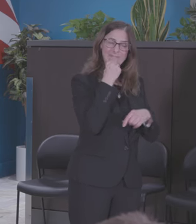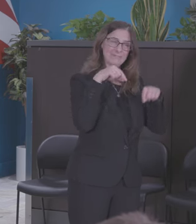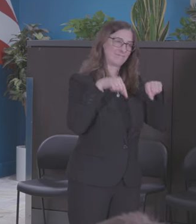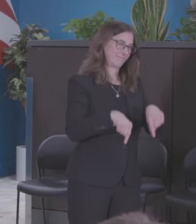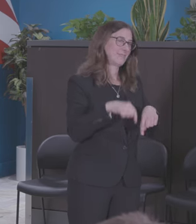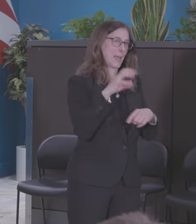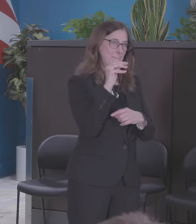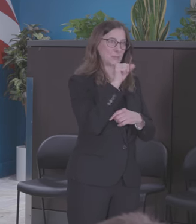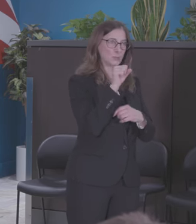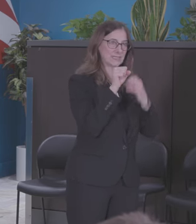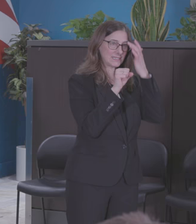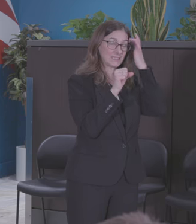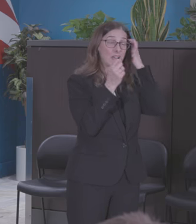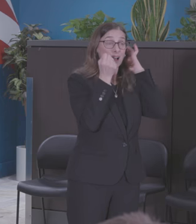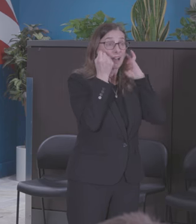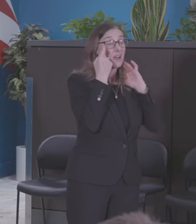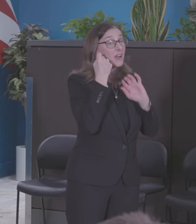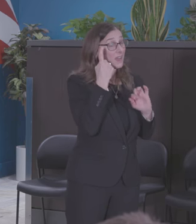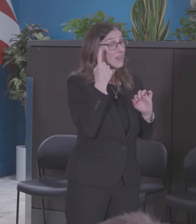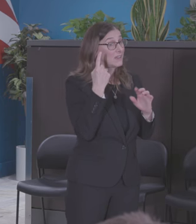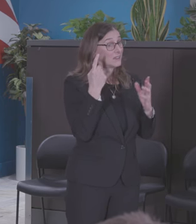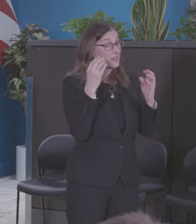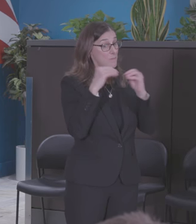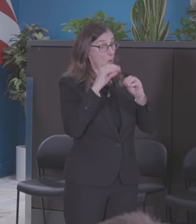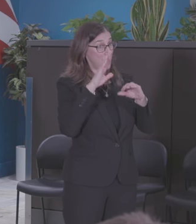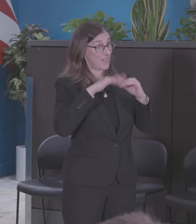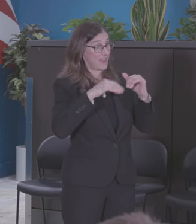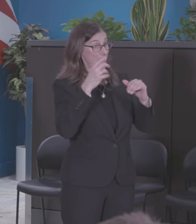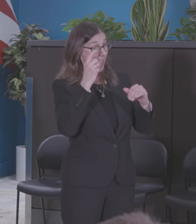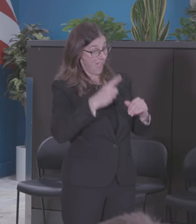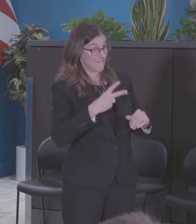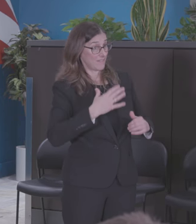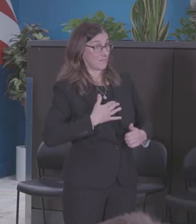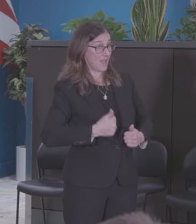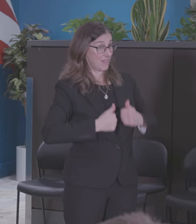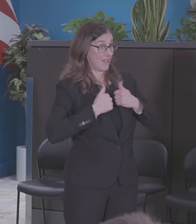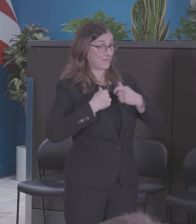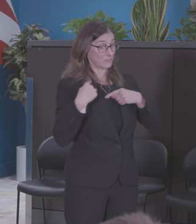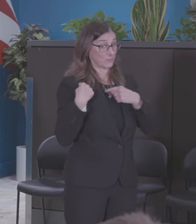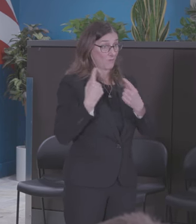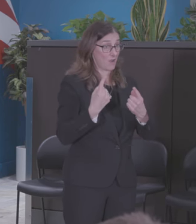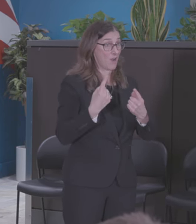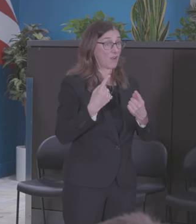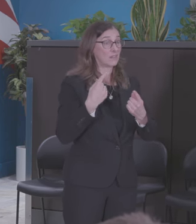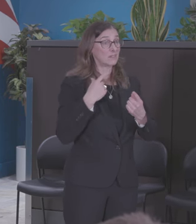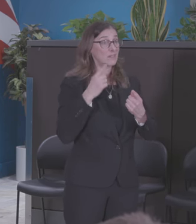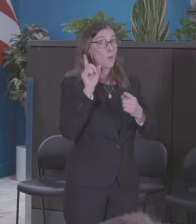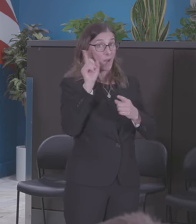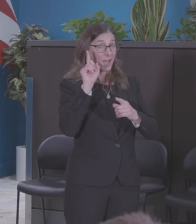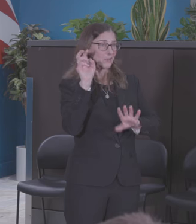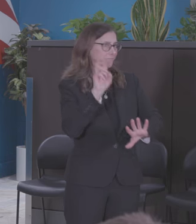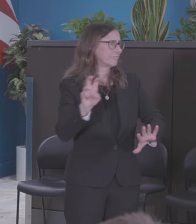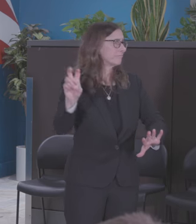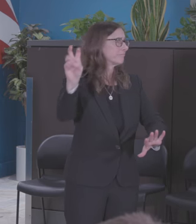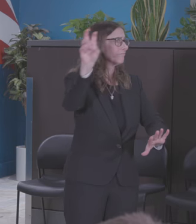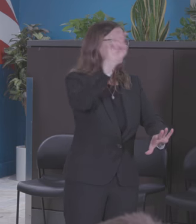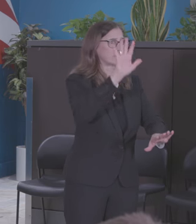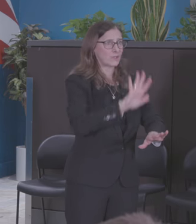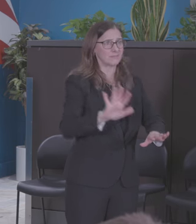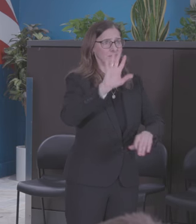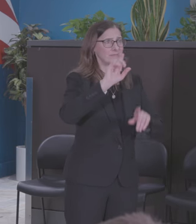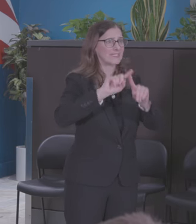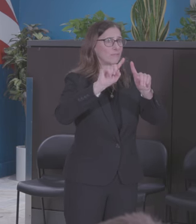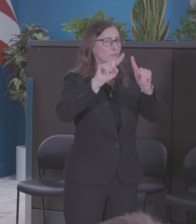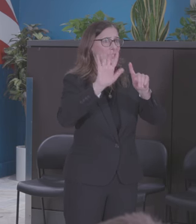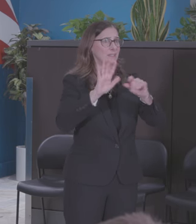than half of my life was spent in a Navy career living and serving across the country and around the world. And I can say with